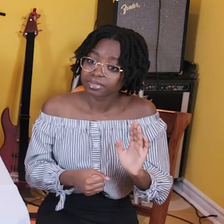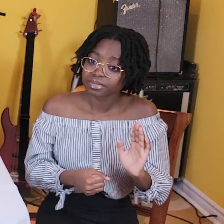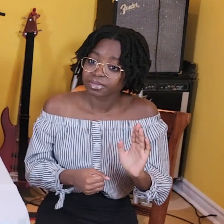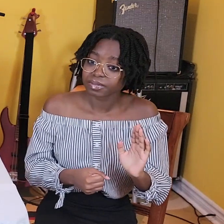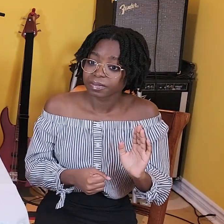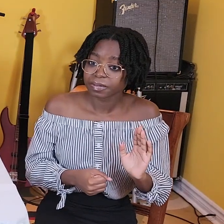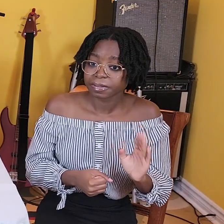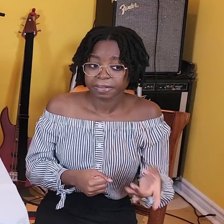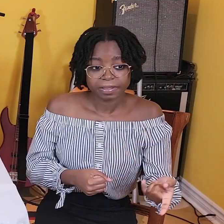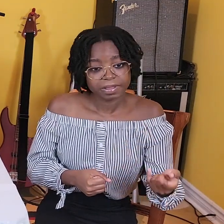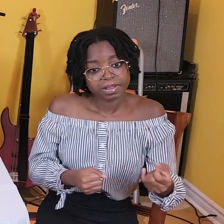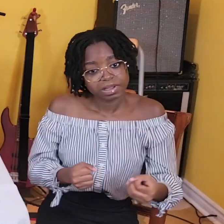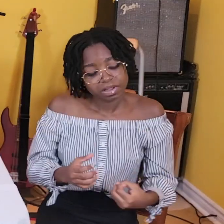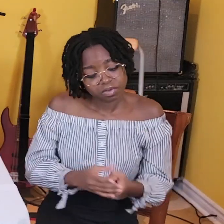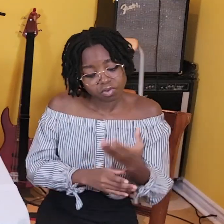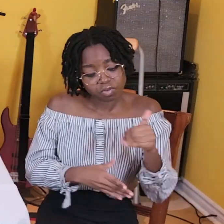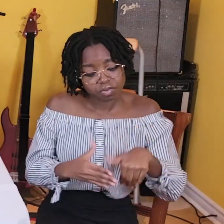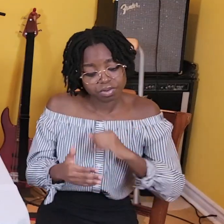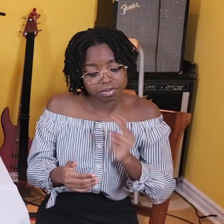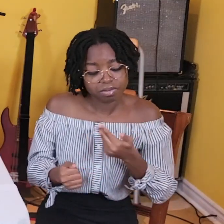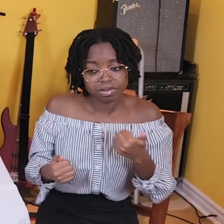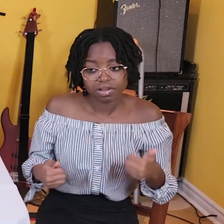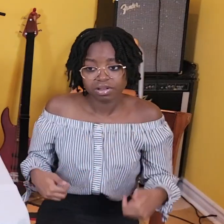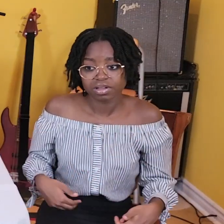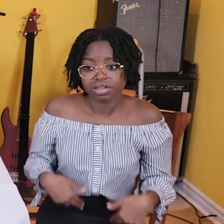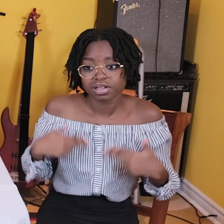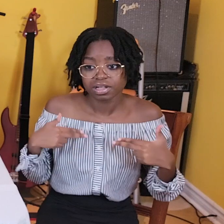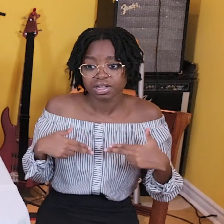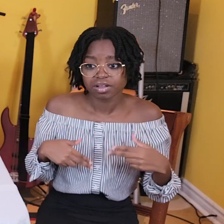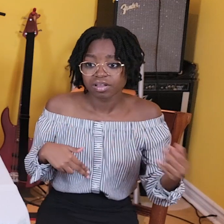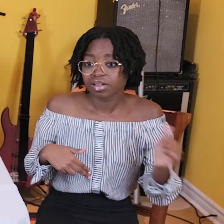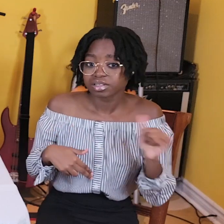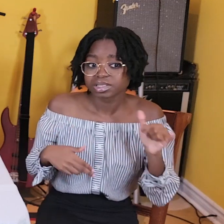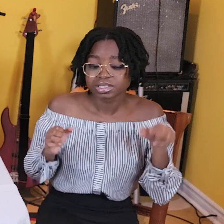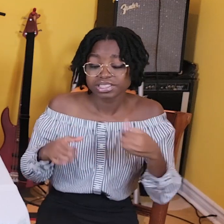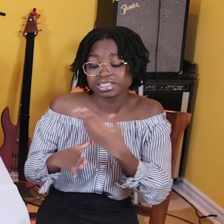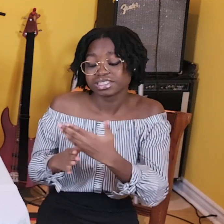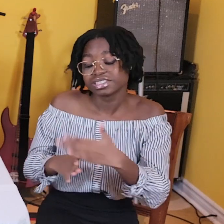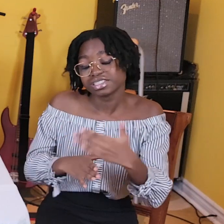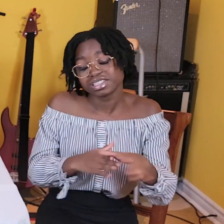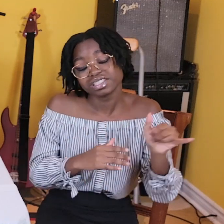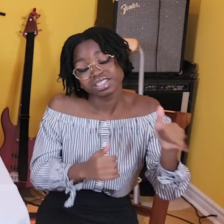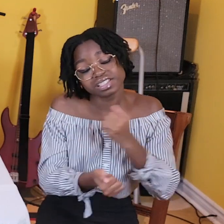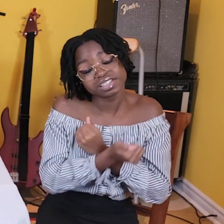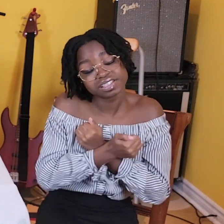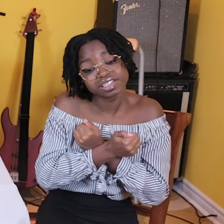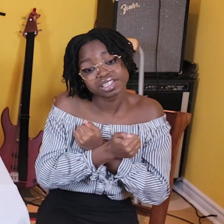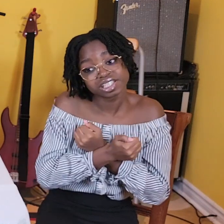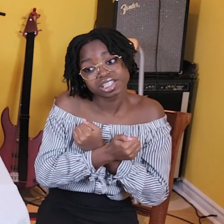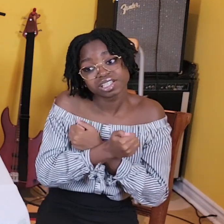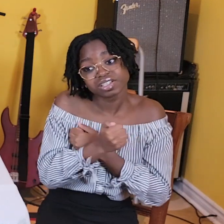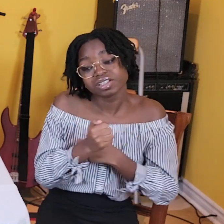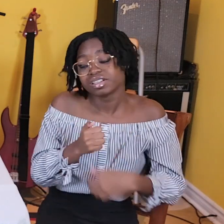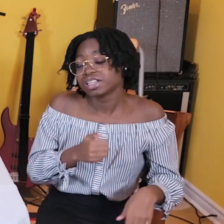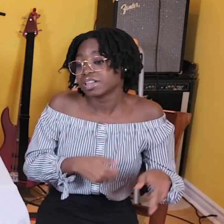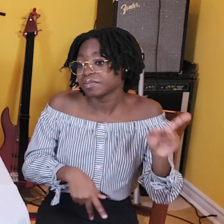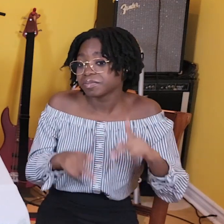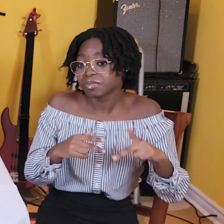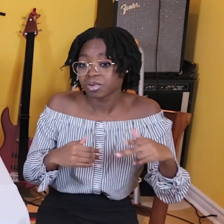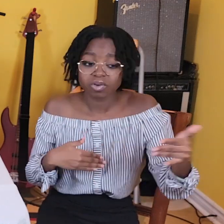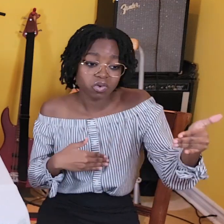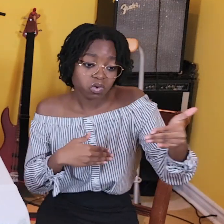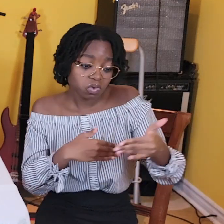so we can also pass that love on to those close to us, to those near